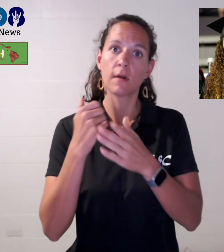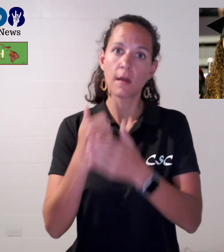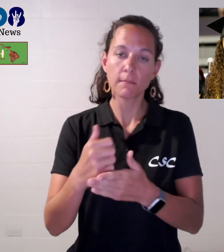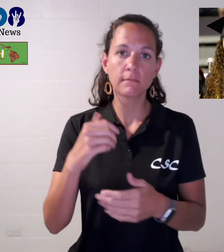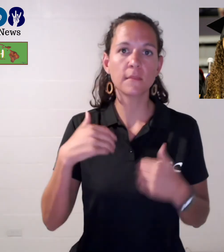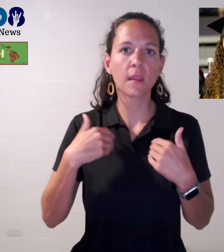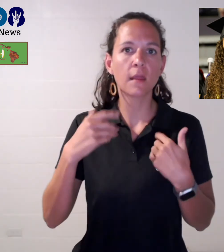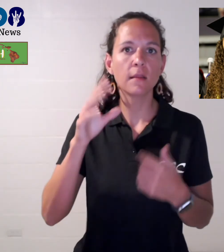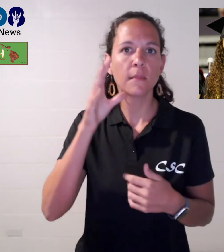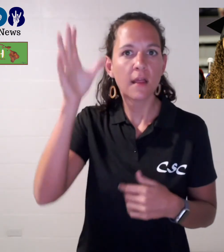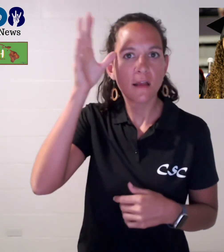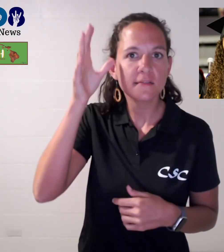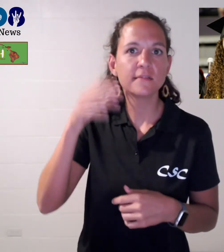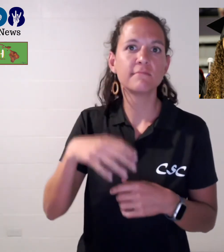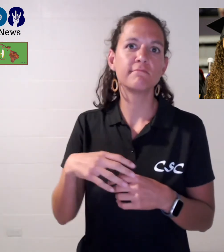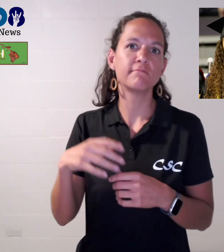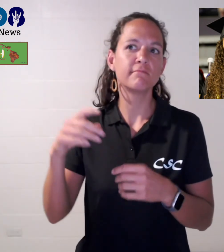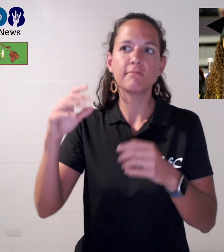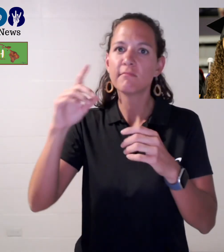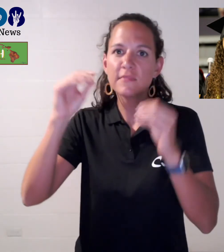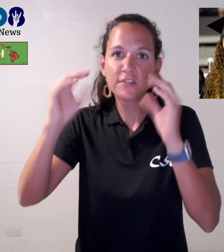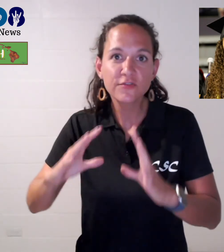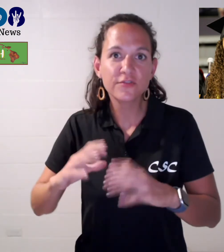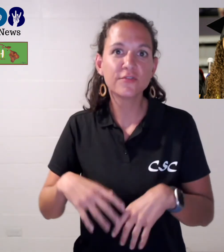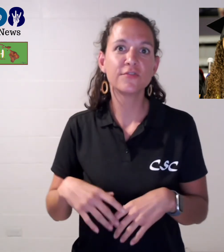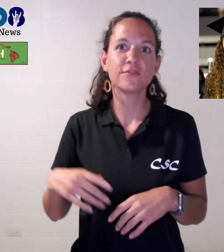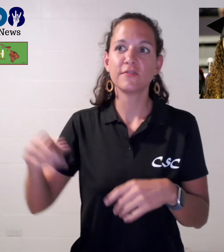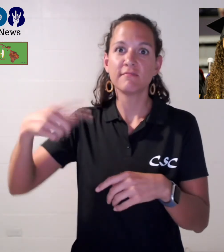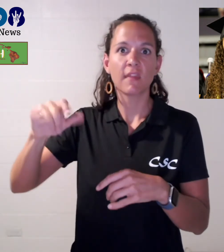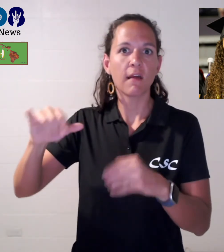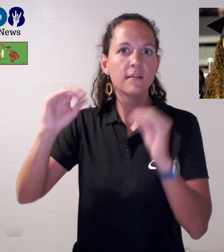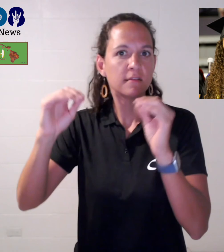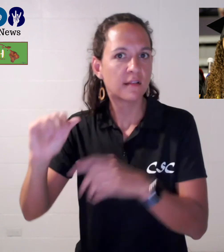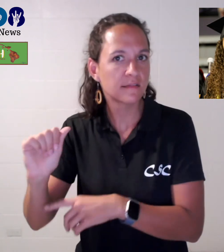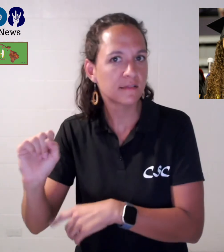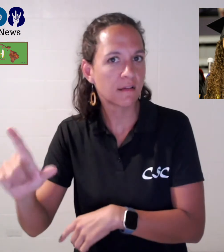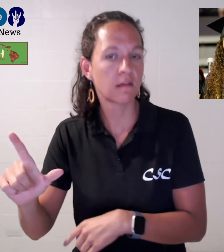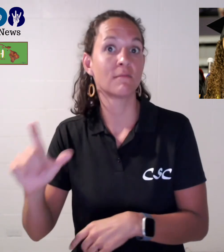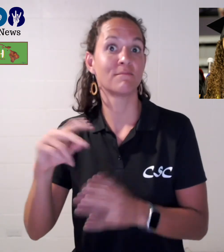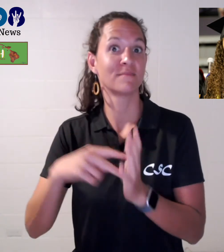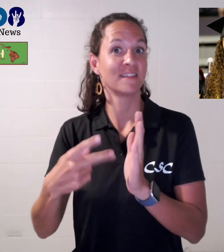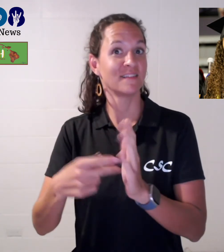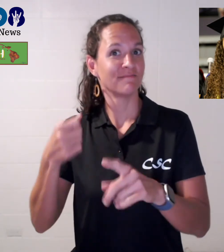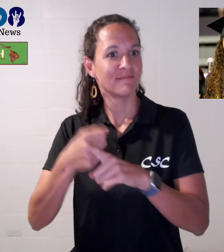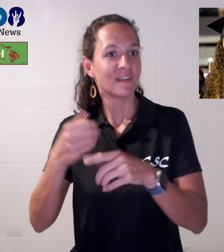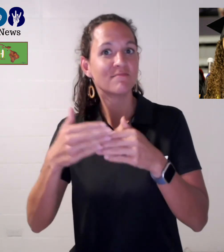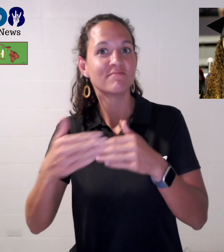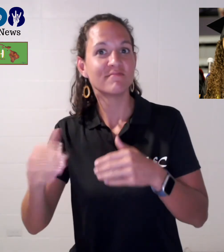in college. Her dissertation is also helpful to young parents and teachers who teach